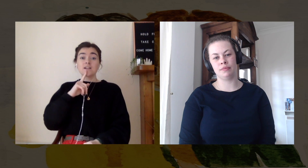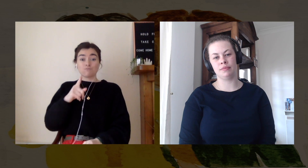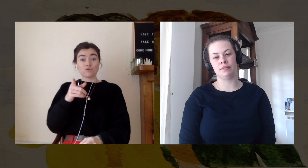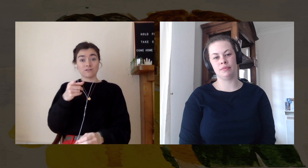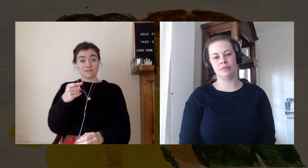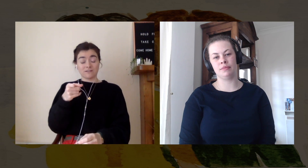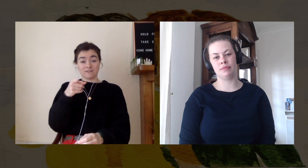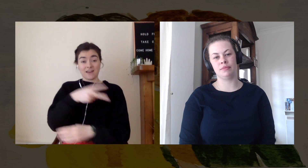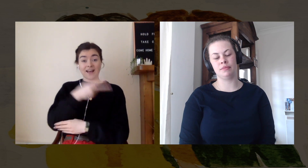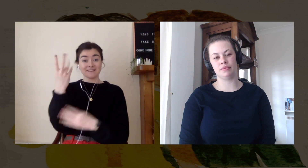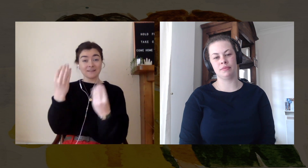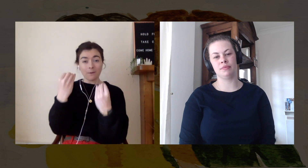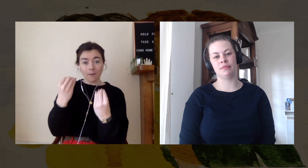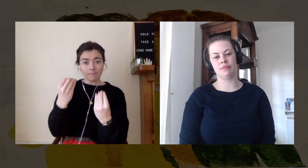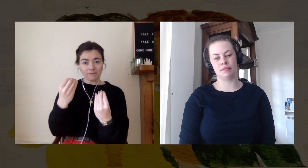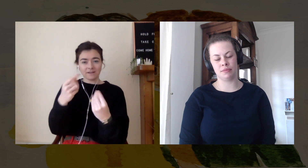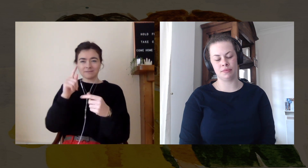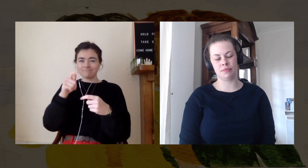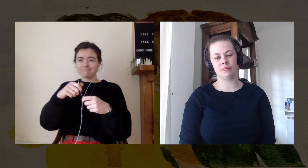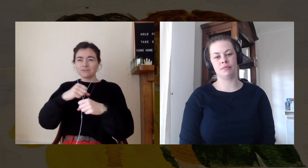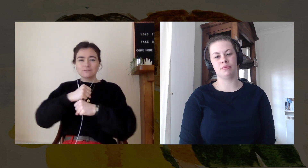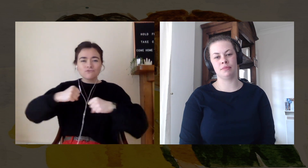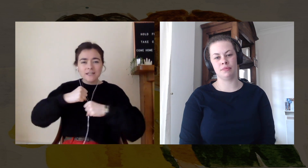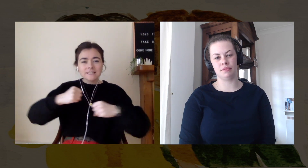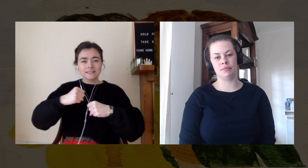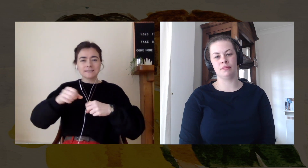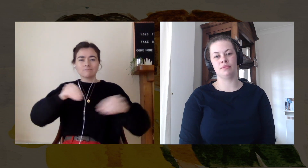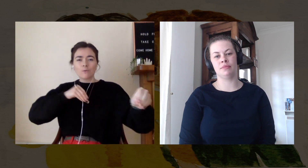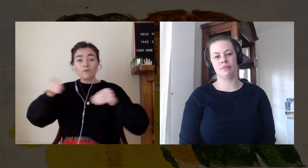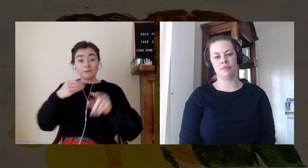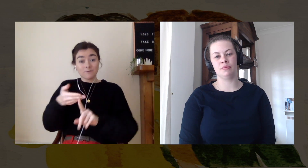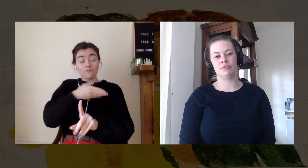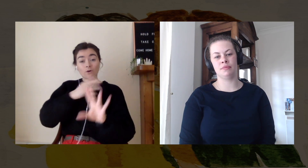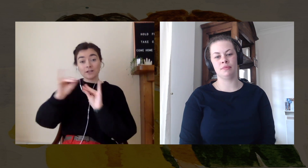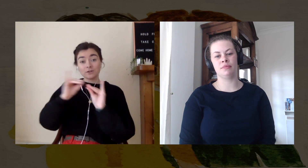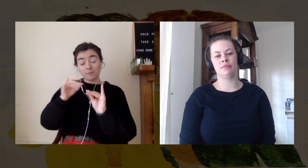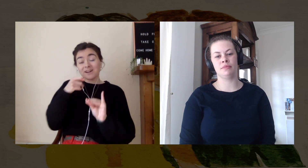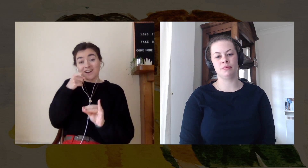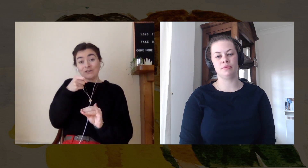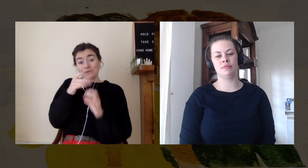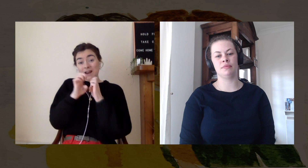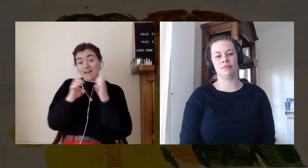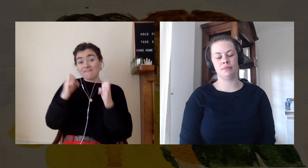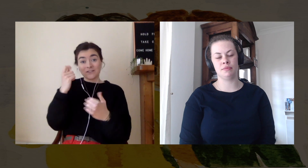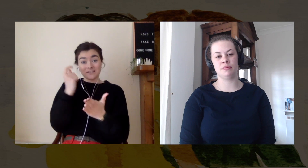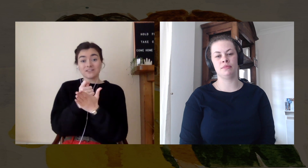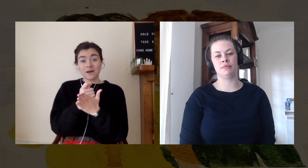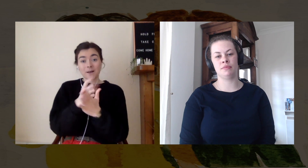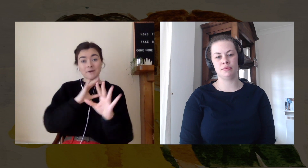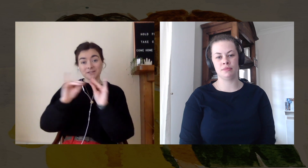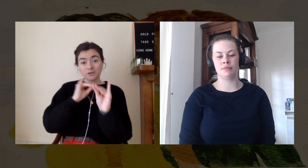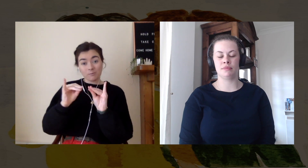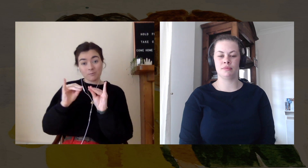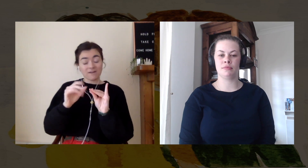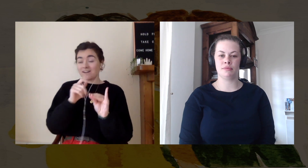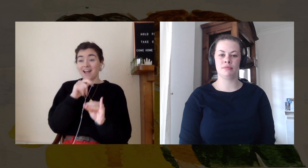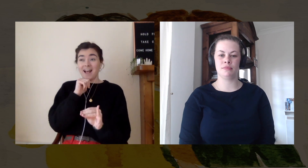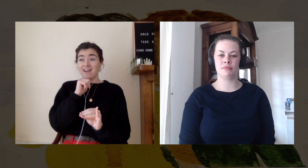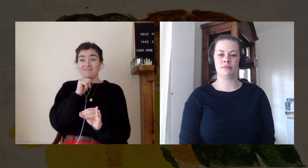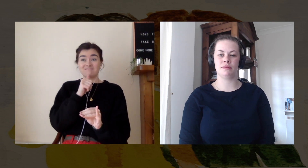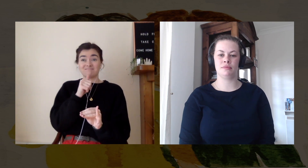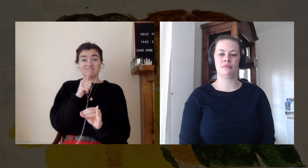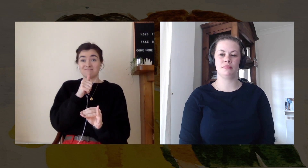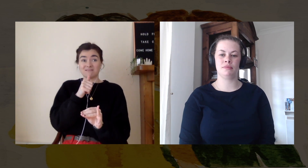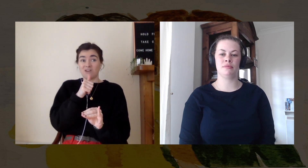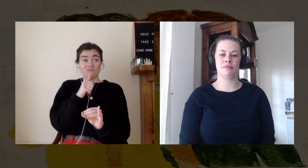that I can use before I start interpreting, and I do them pretty much every single time I interpret, and I have not had near the problems that I had before.